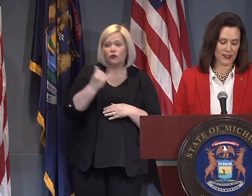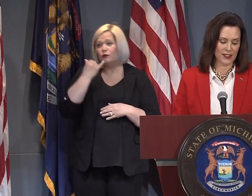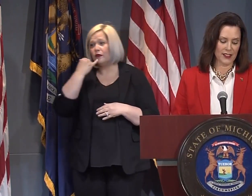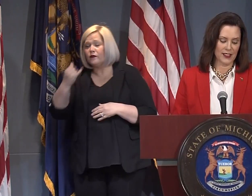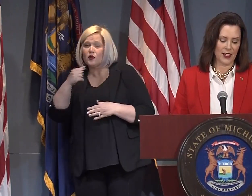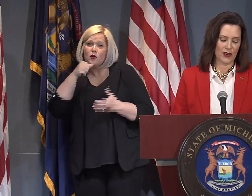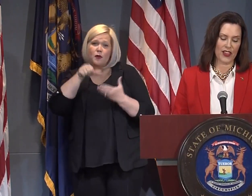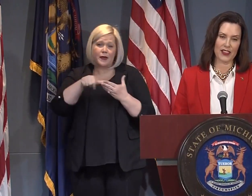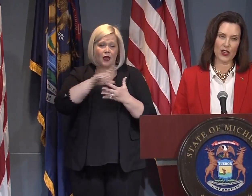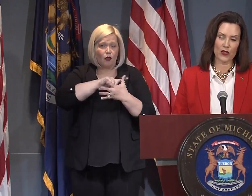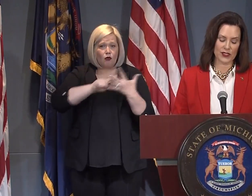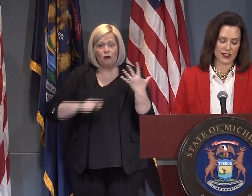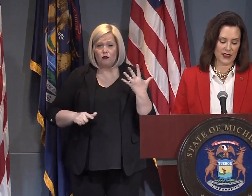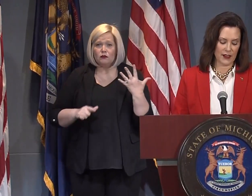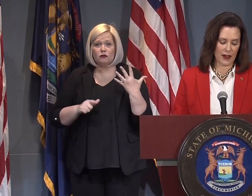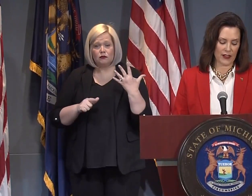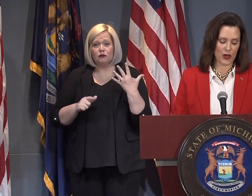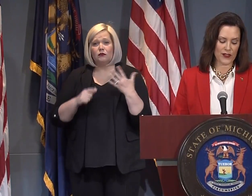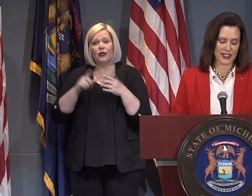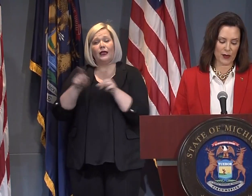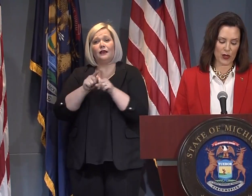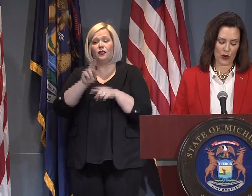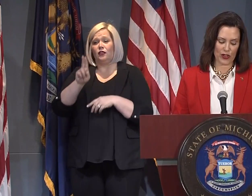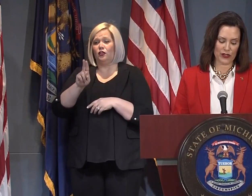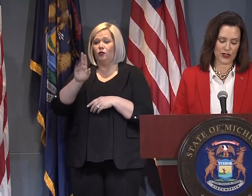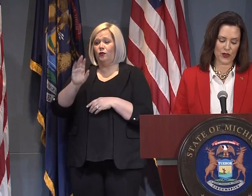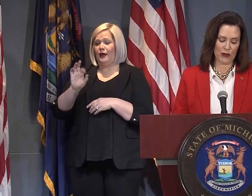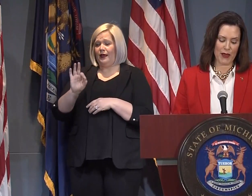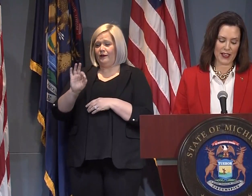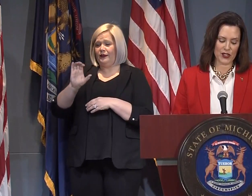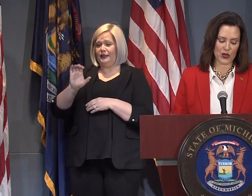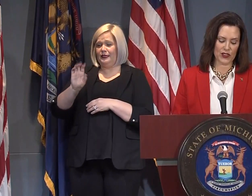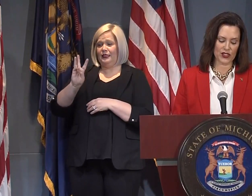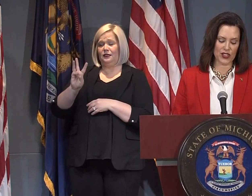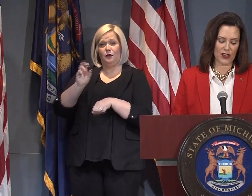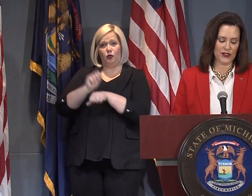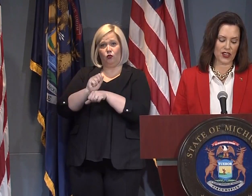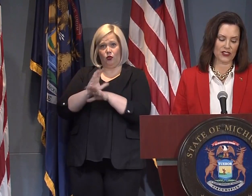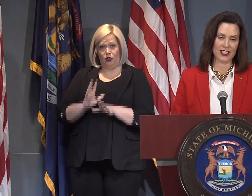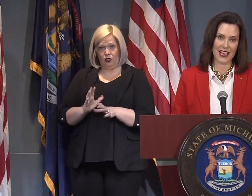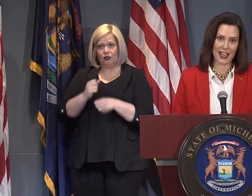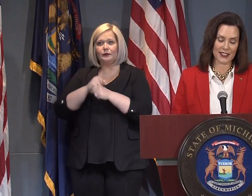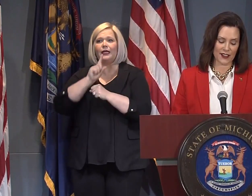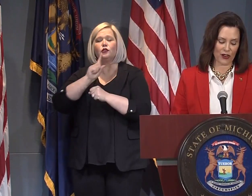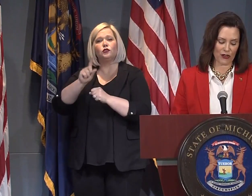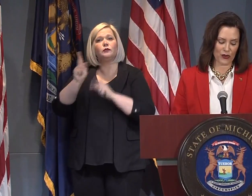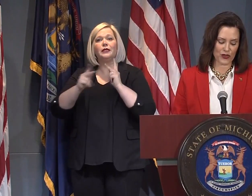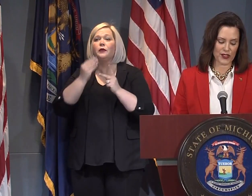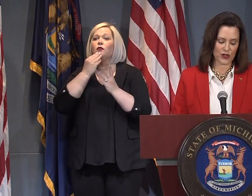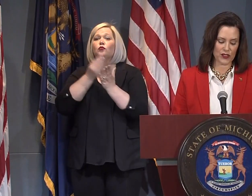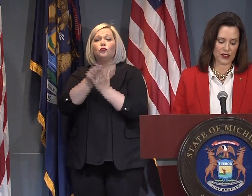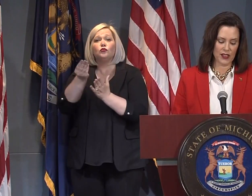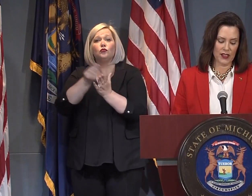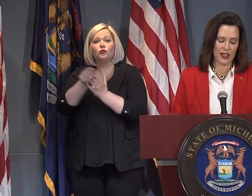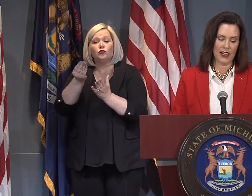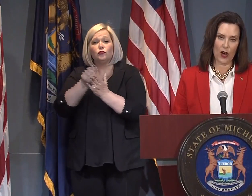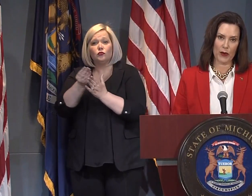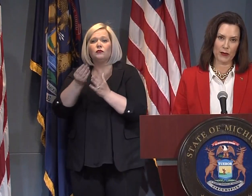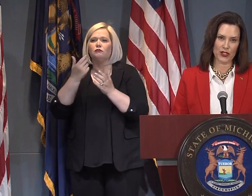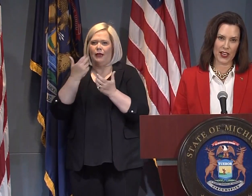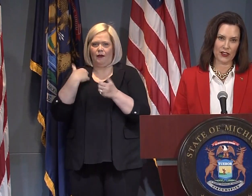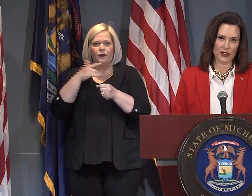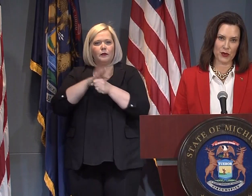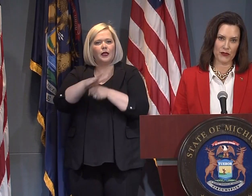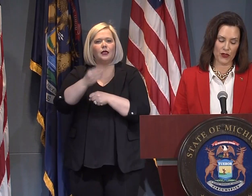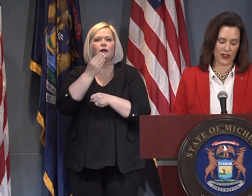mail. I want to thank the UFCW workers who are making sure the shelves are stocked at our grocery stores and